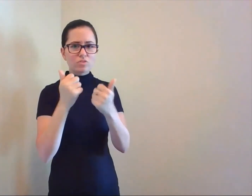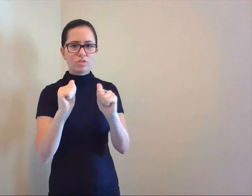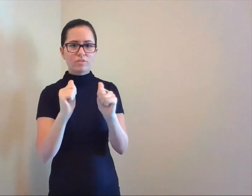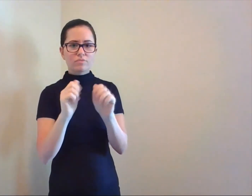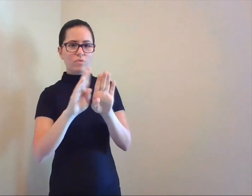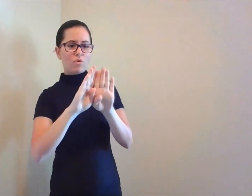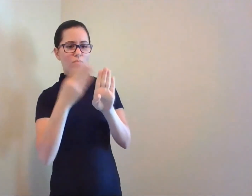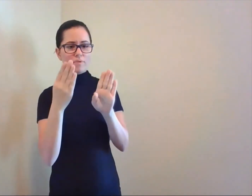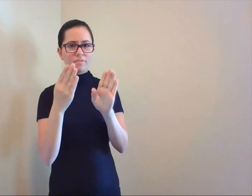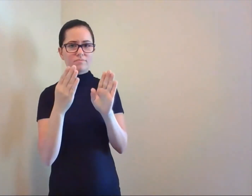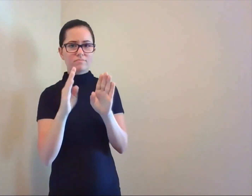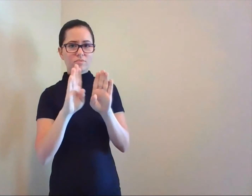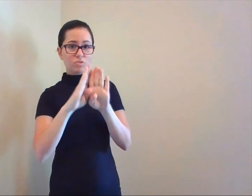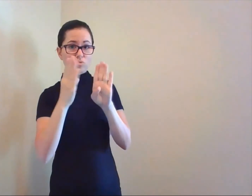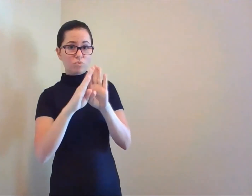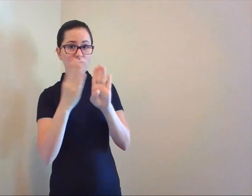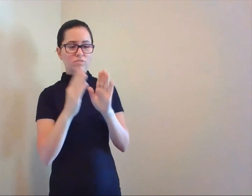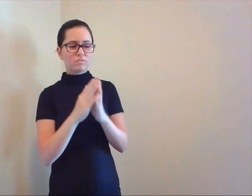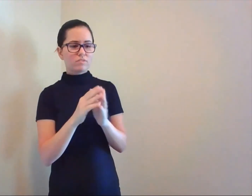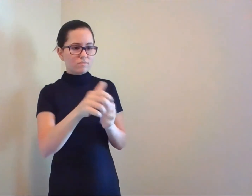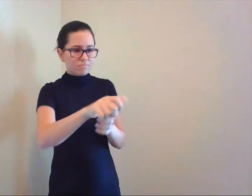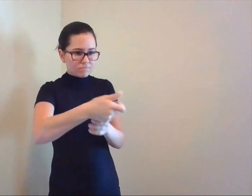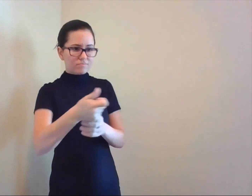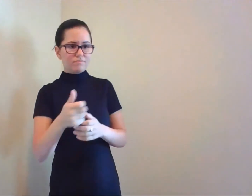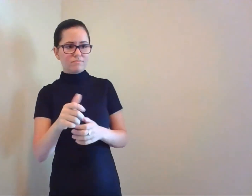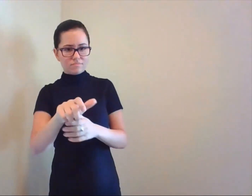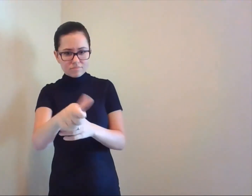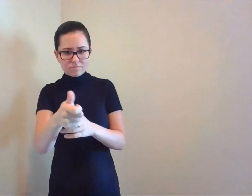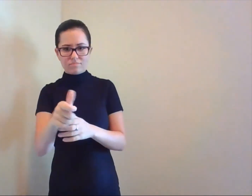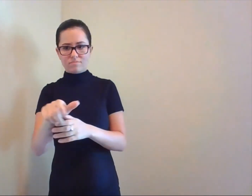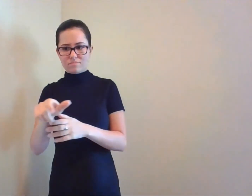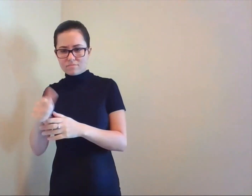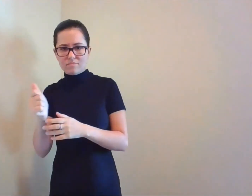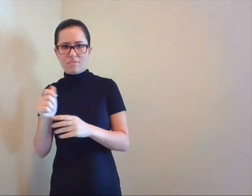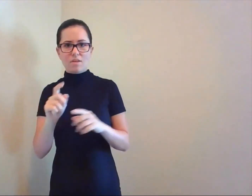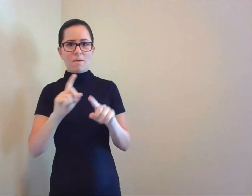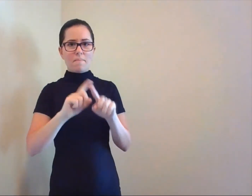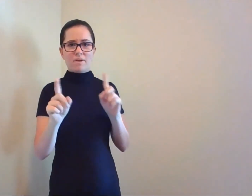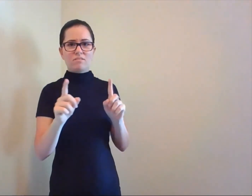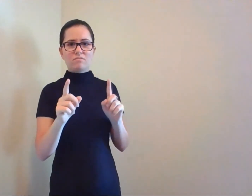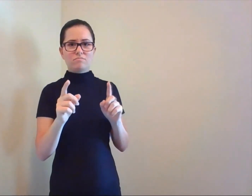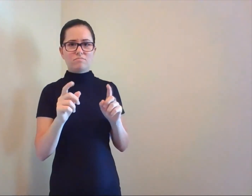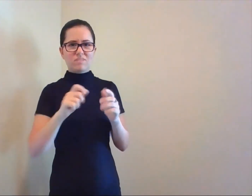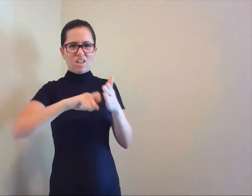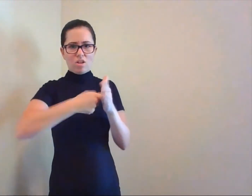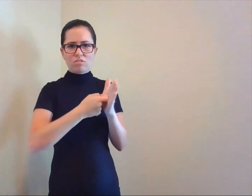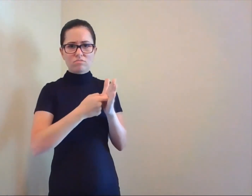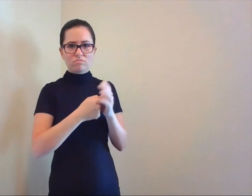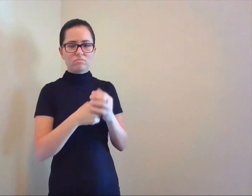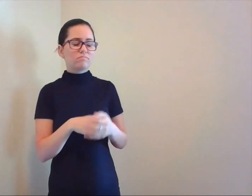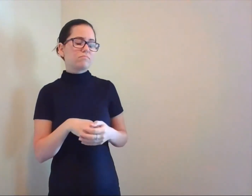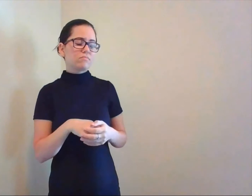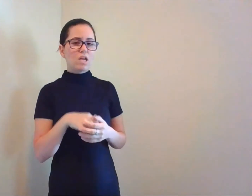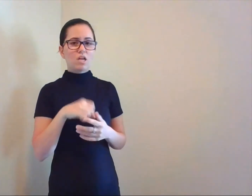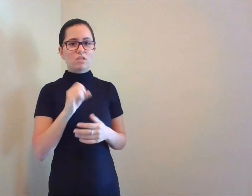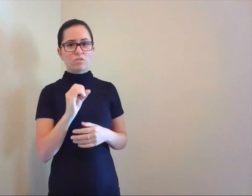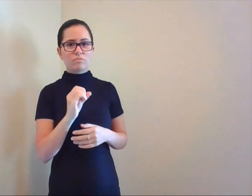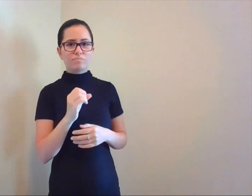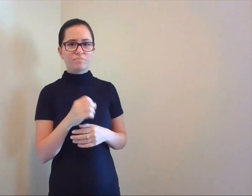you're surprised, the eyebrows going up, led to the basement. So I opened the door, and then there's like a long staircase down to the basement. It's pitch black. So I'm like, I got to